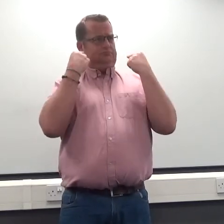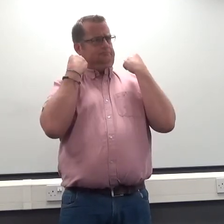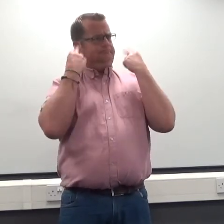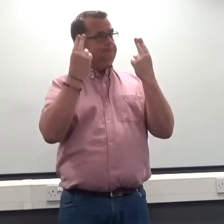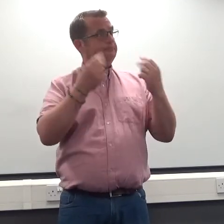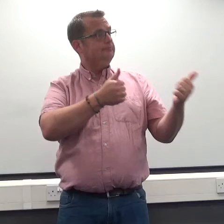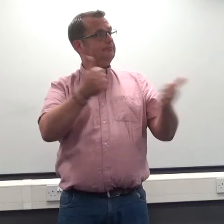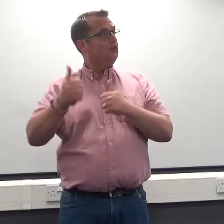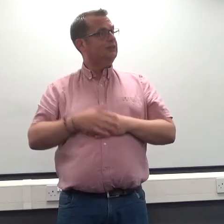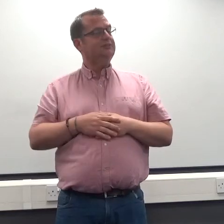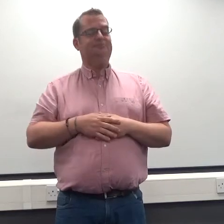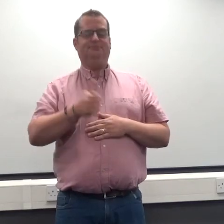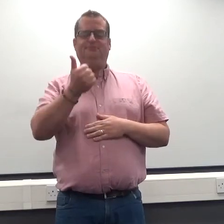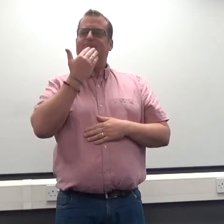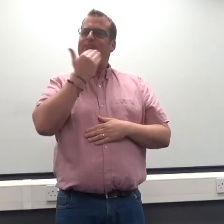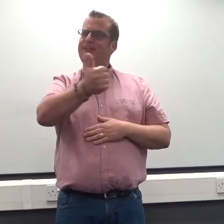to be able to let you be aware that there is